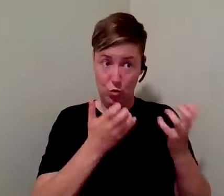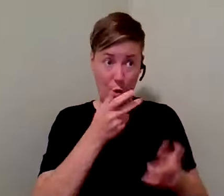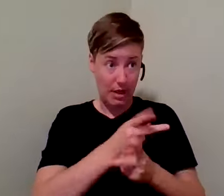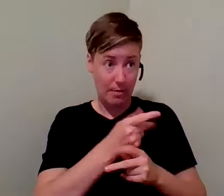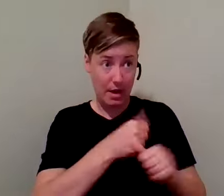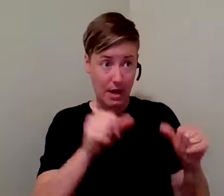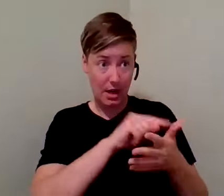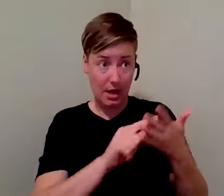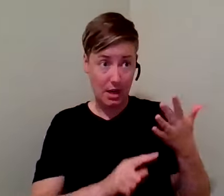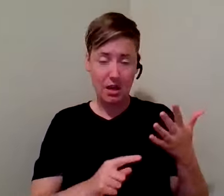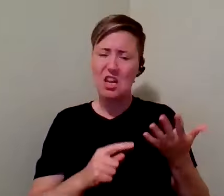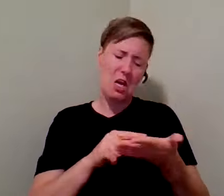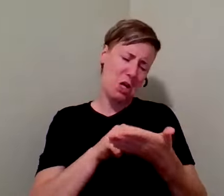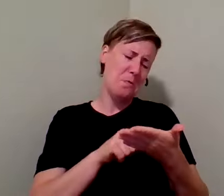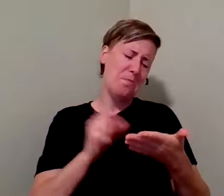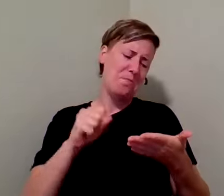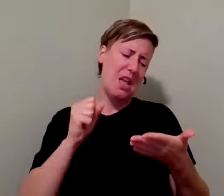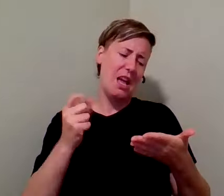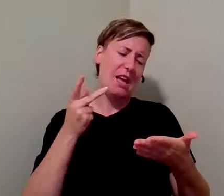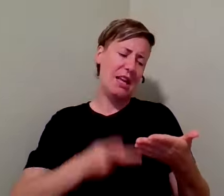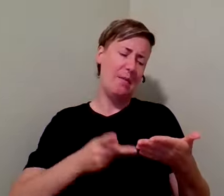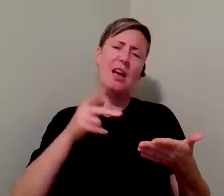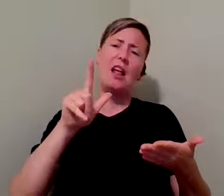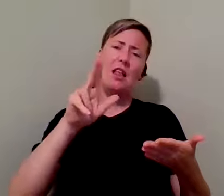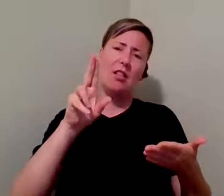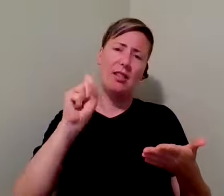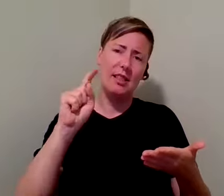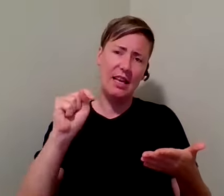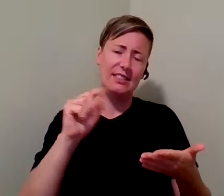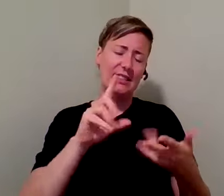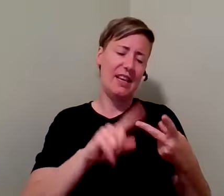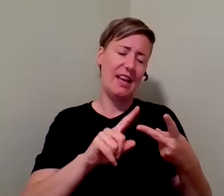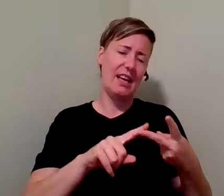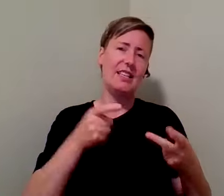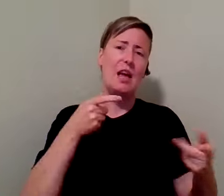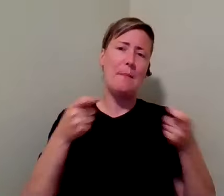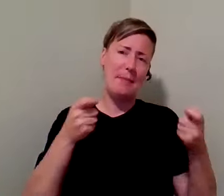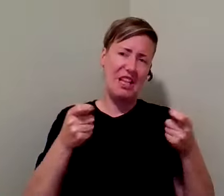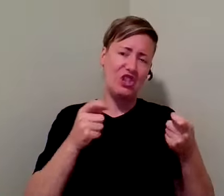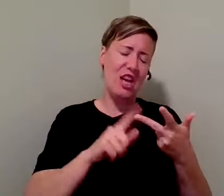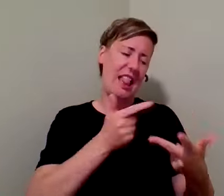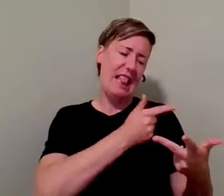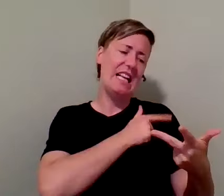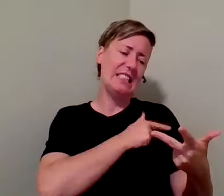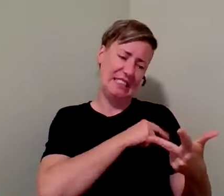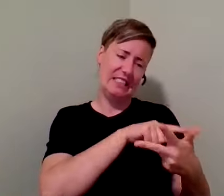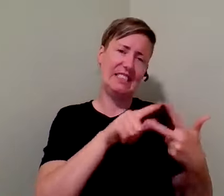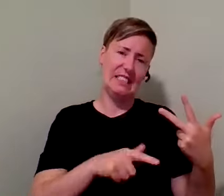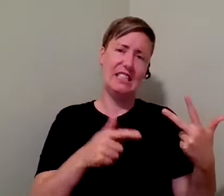28. I think I'll keep manipulation because I think I'll keep laziness. So he said, good. All the rest you're willing